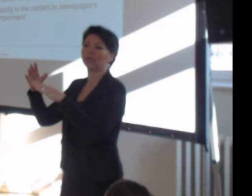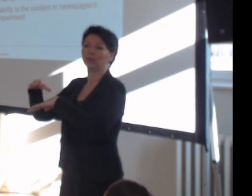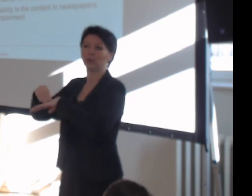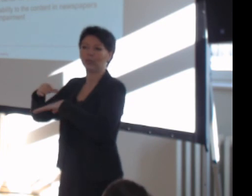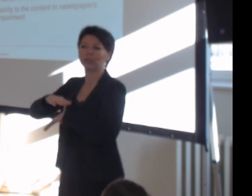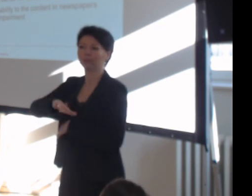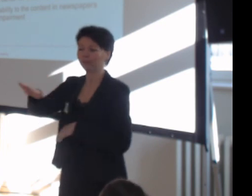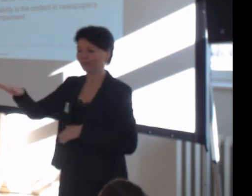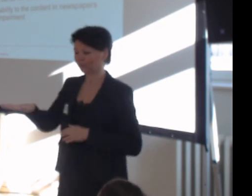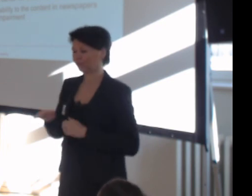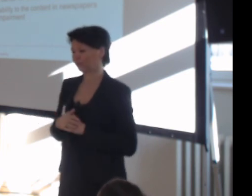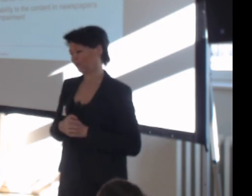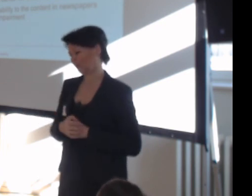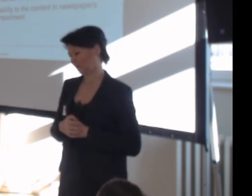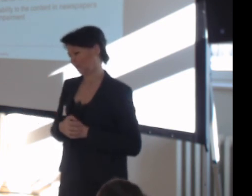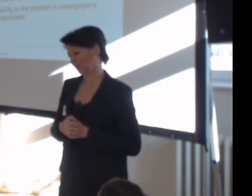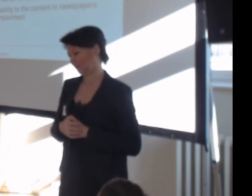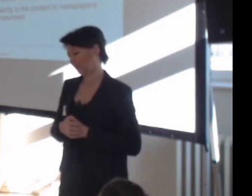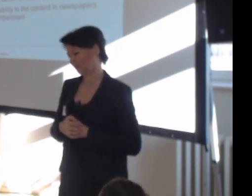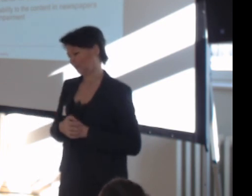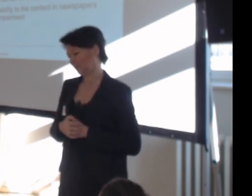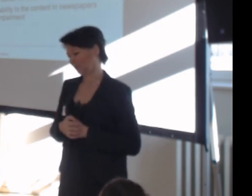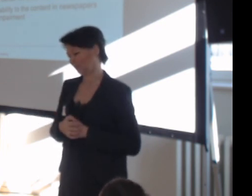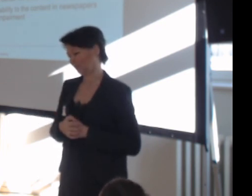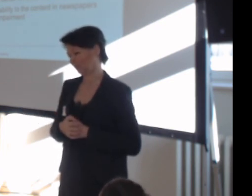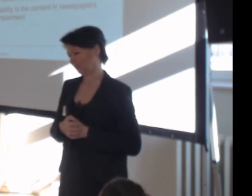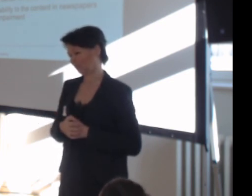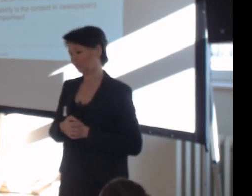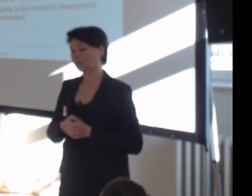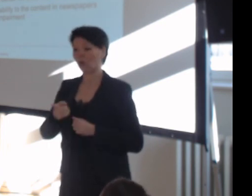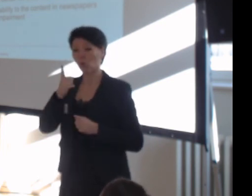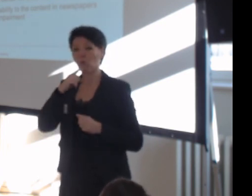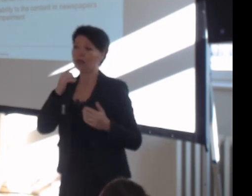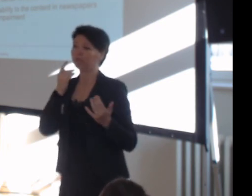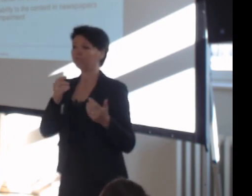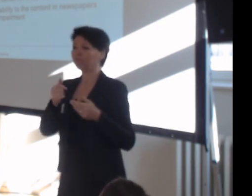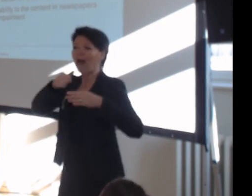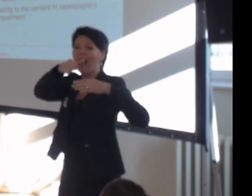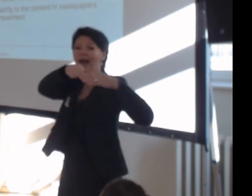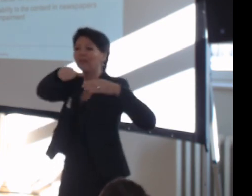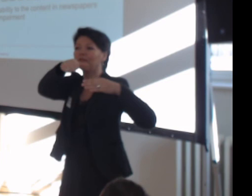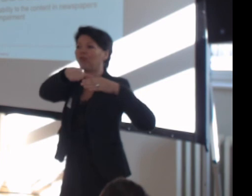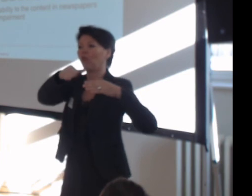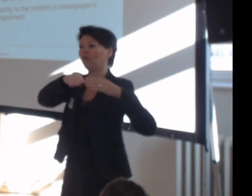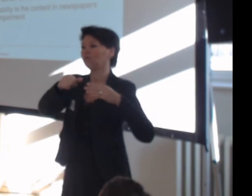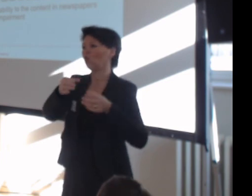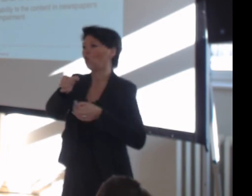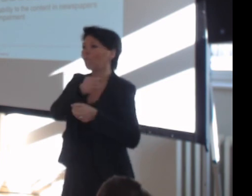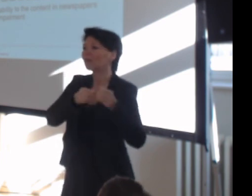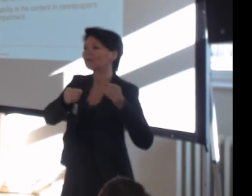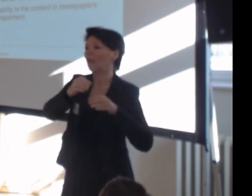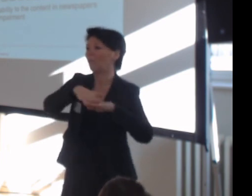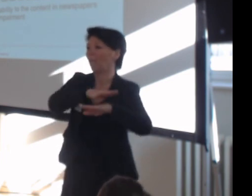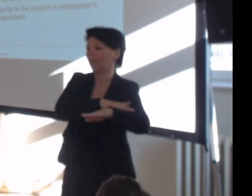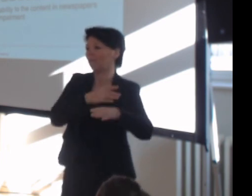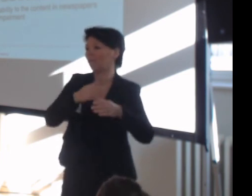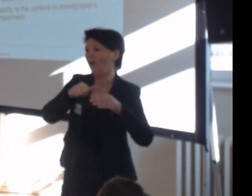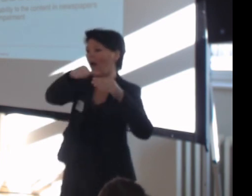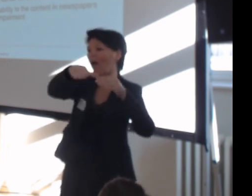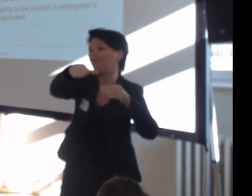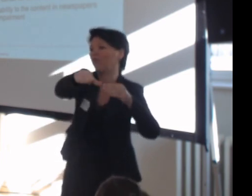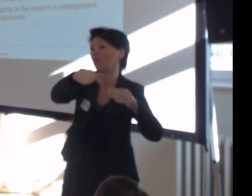literature as a complement to the commercial market. And we also act as